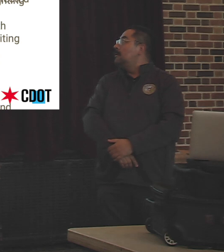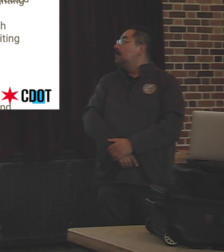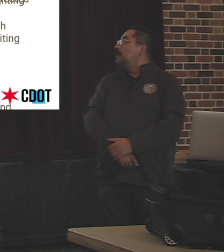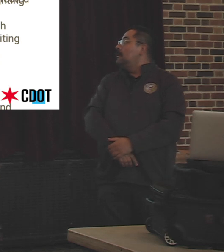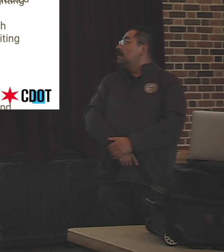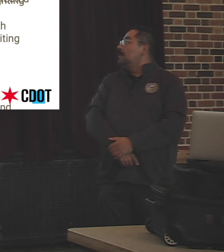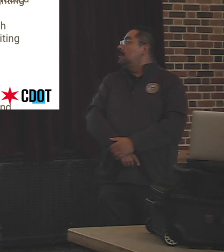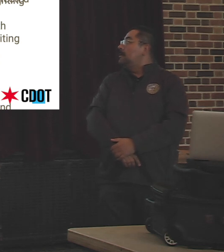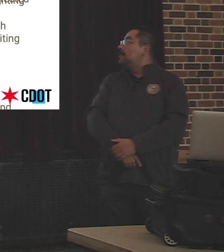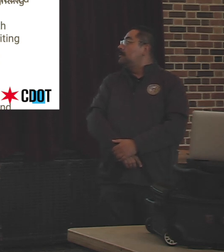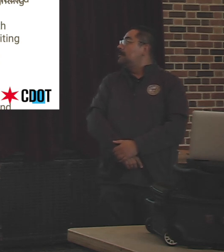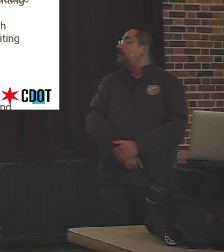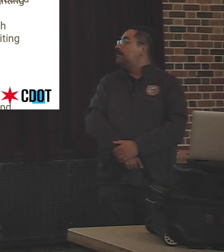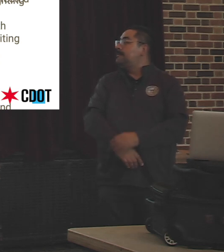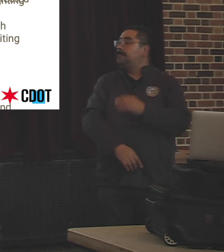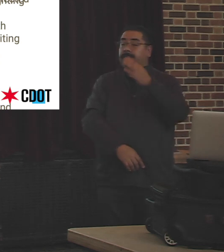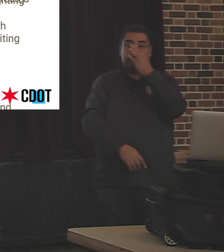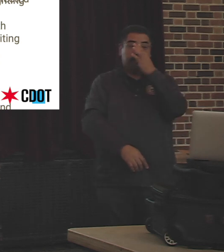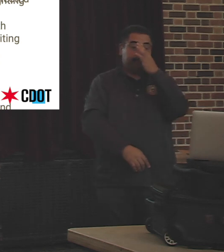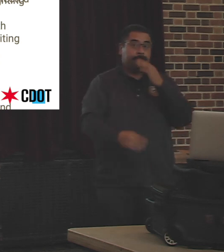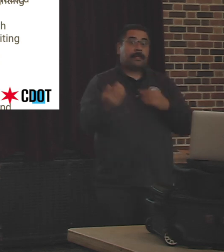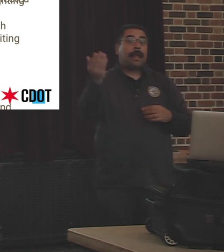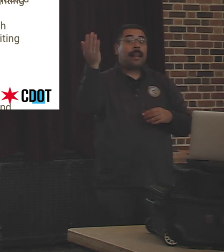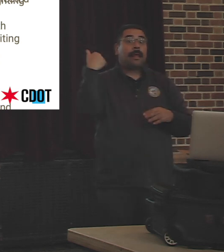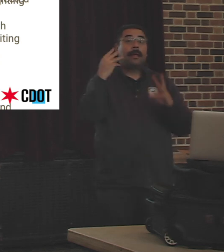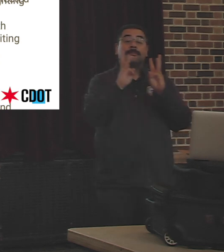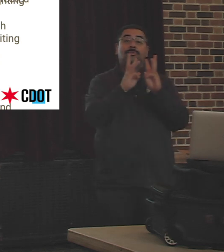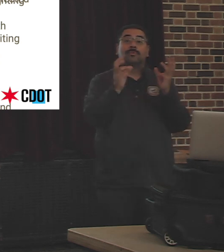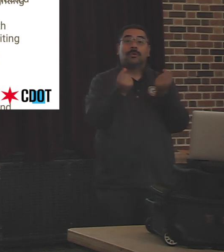So in the last workshop, we